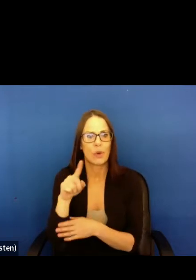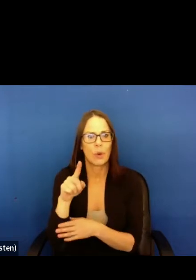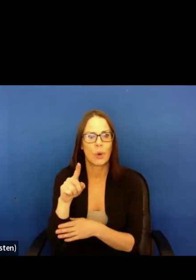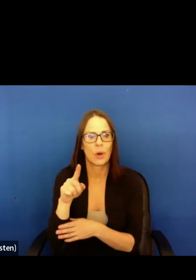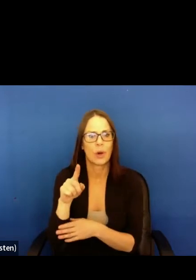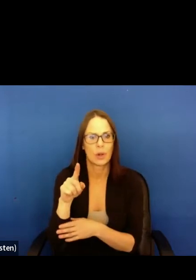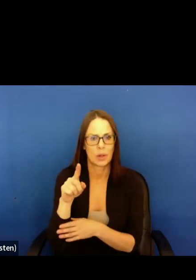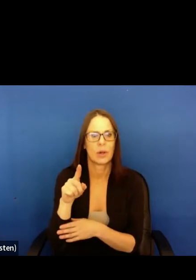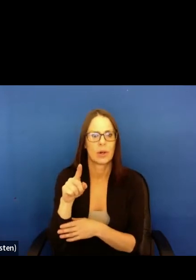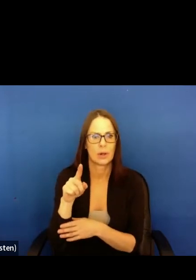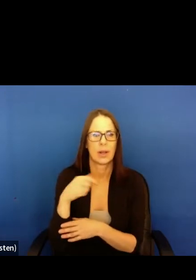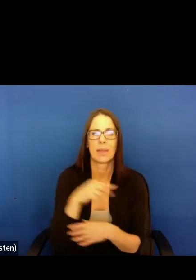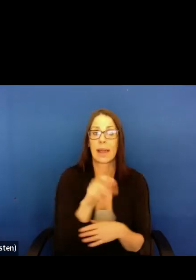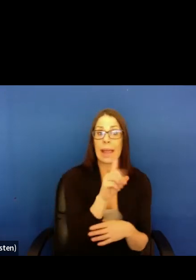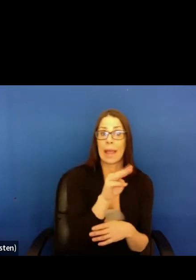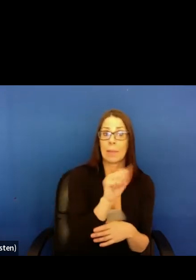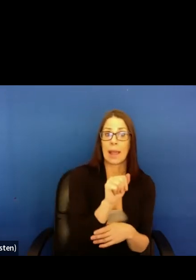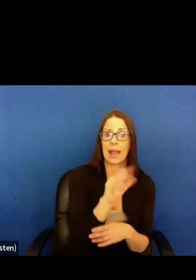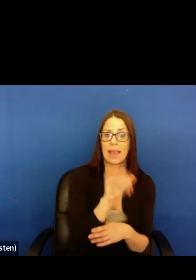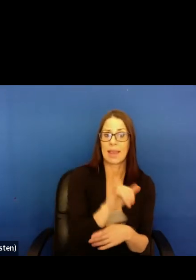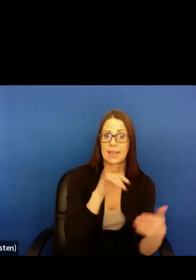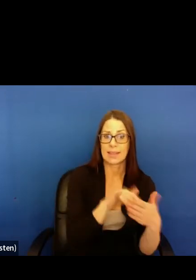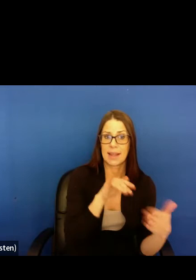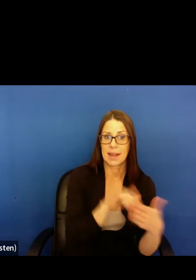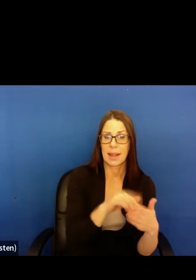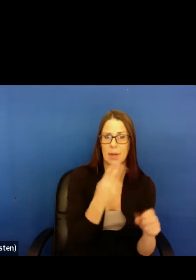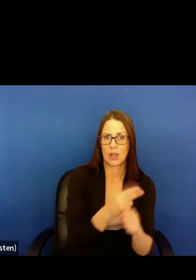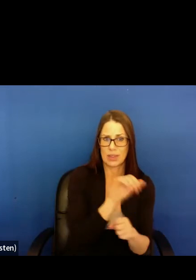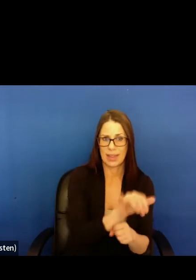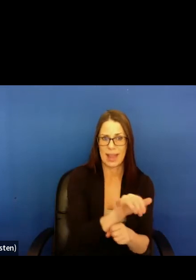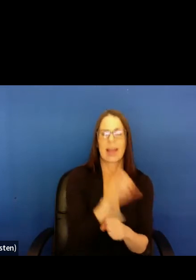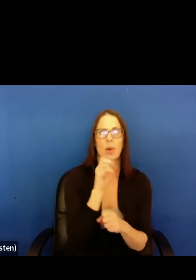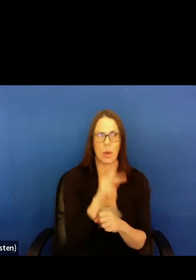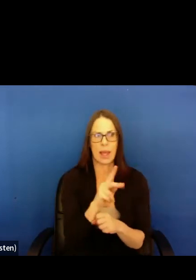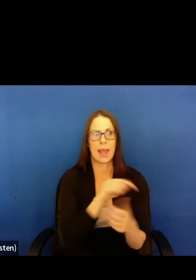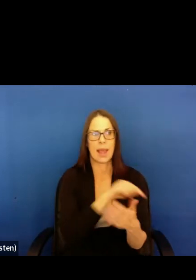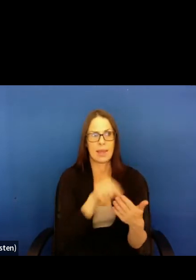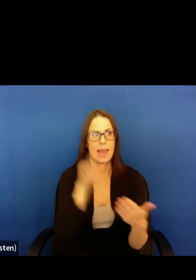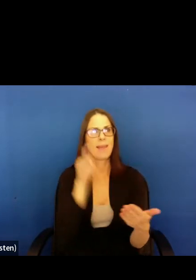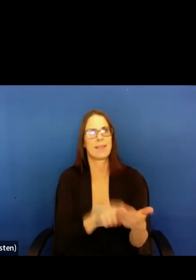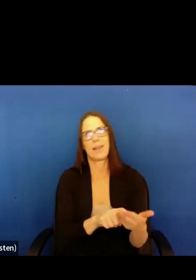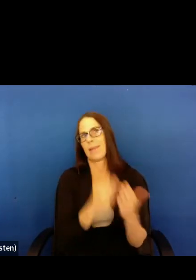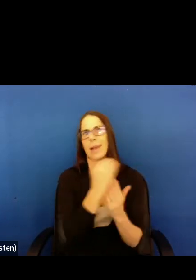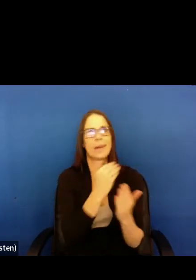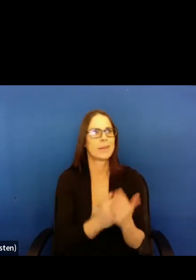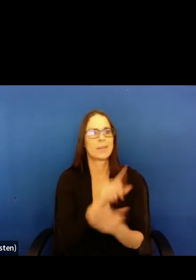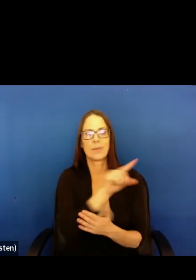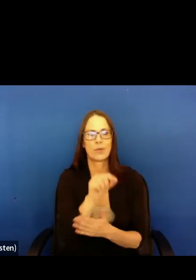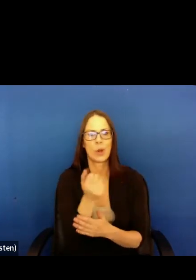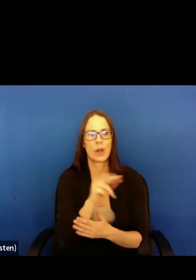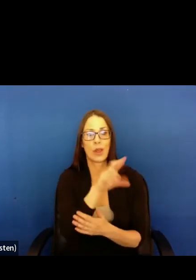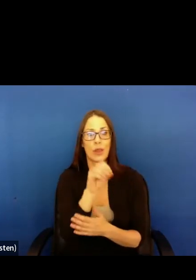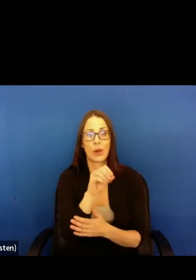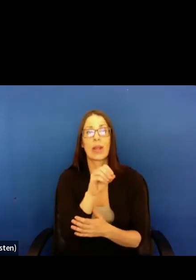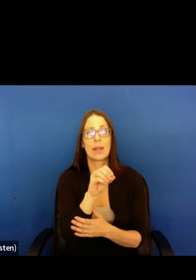study as a first pass, saying, okay, they have identified these list of 20 or 30, there might even be more. That's